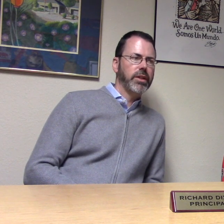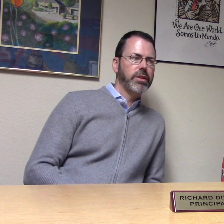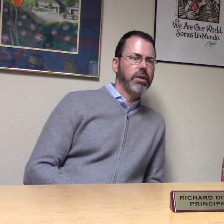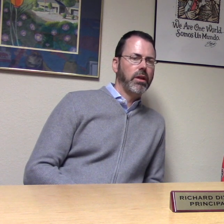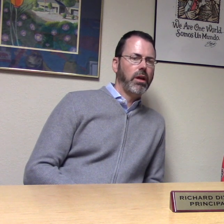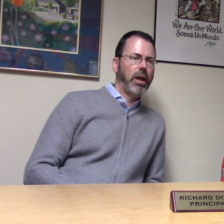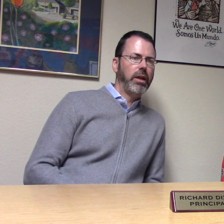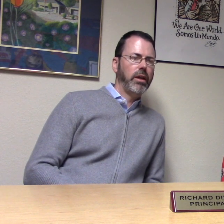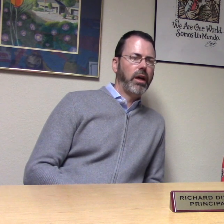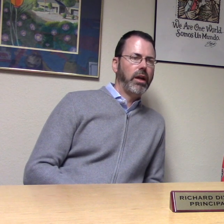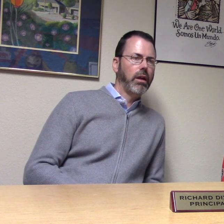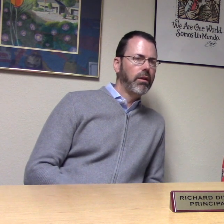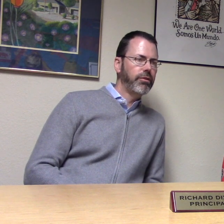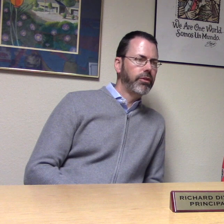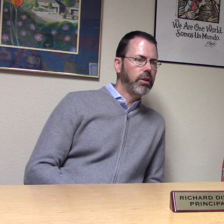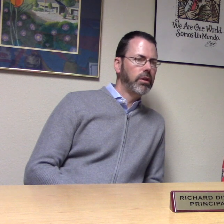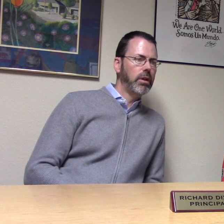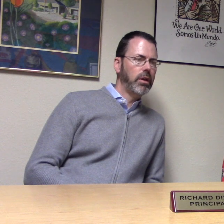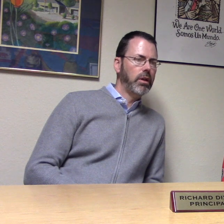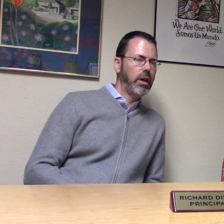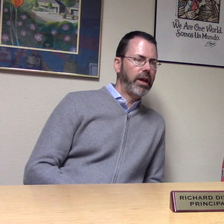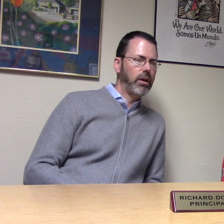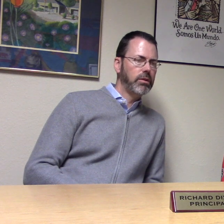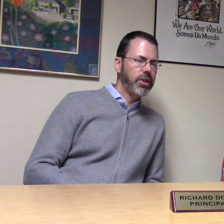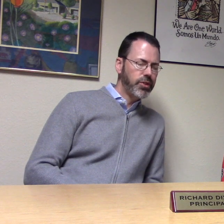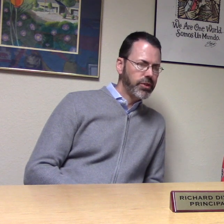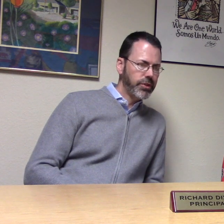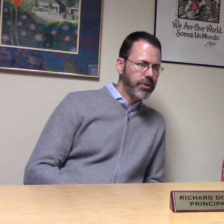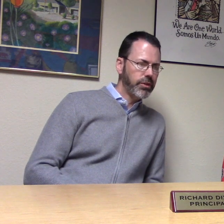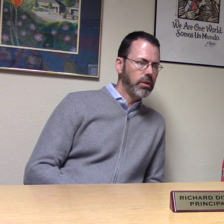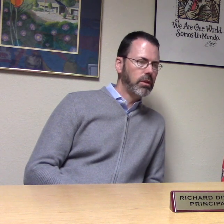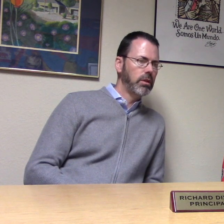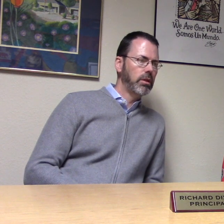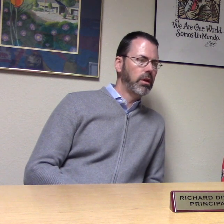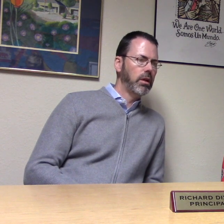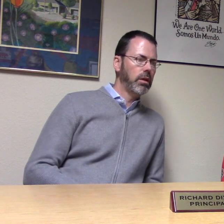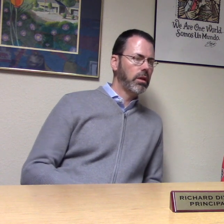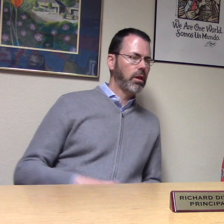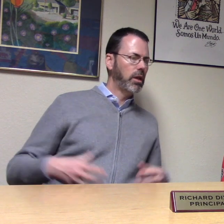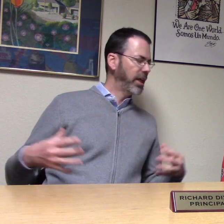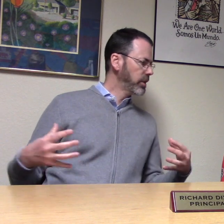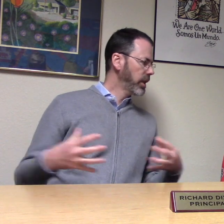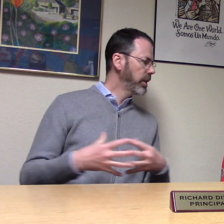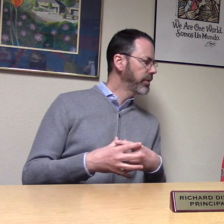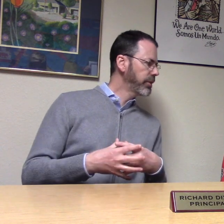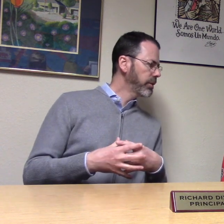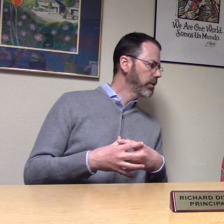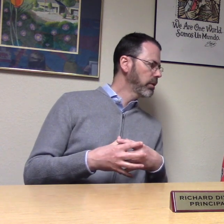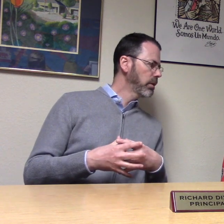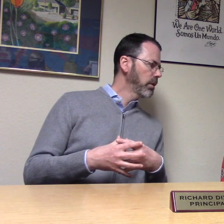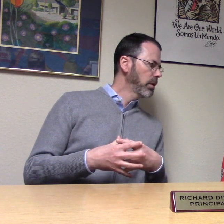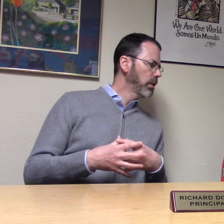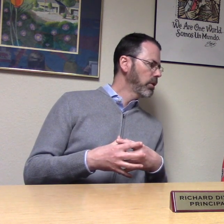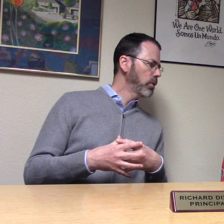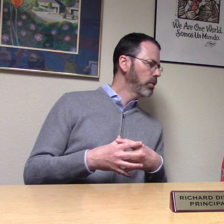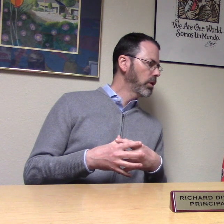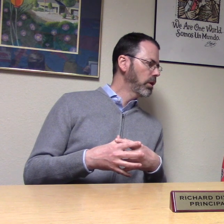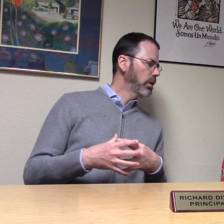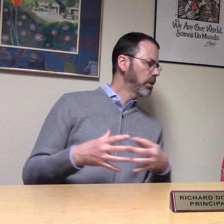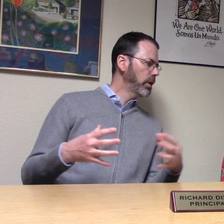things. I love that our teachers connect kids who are in